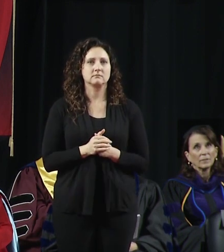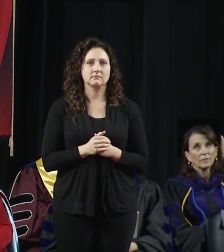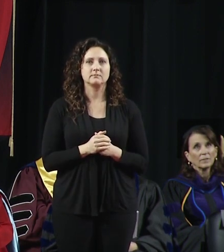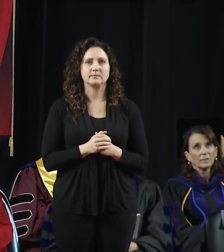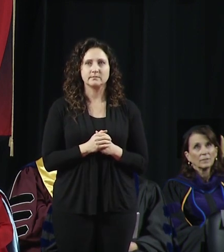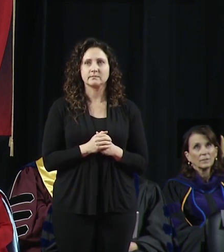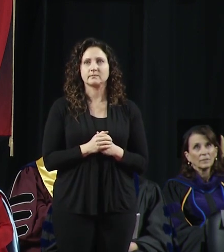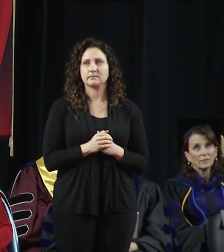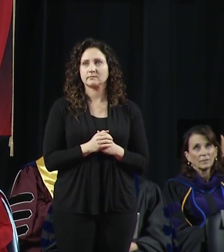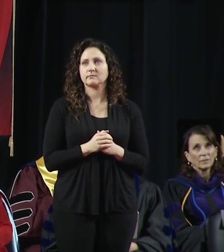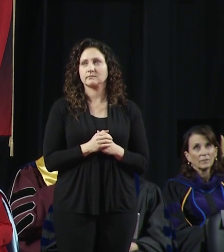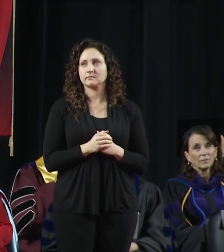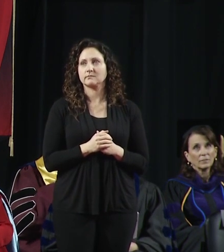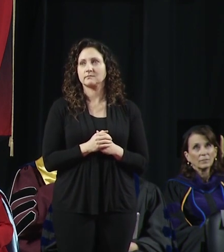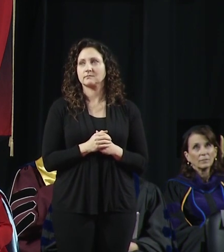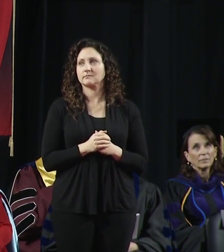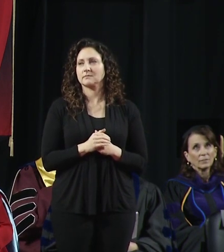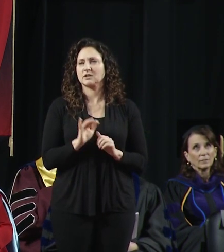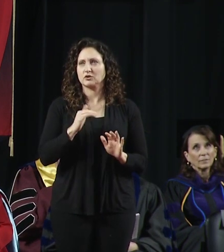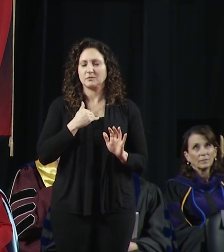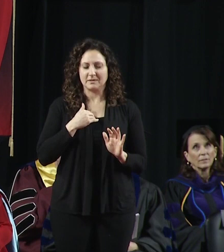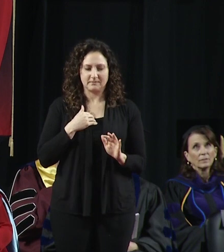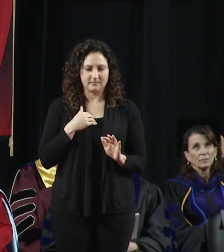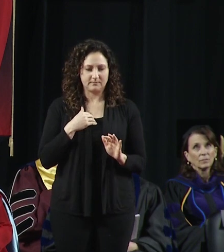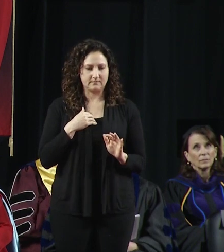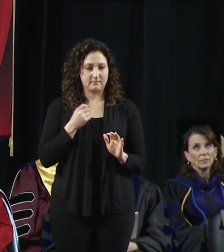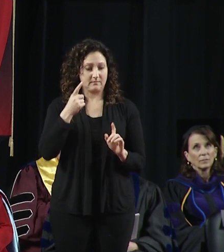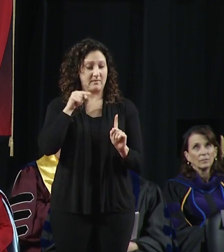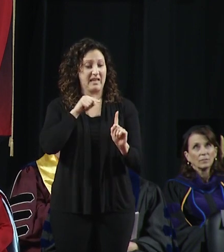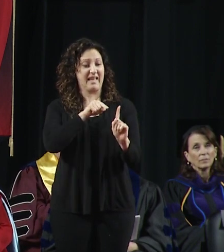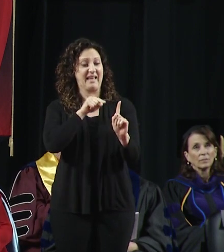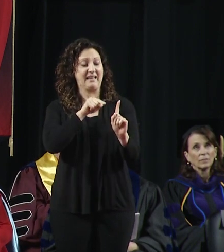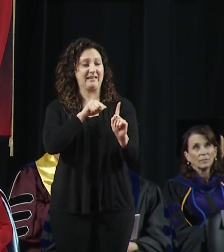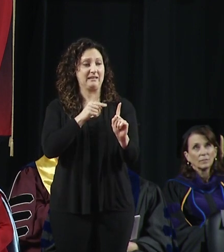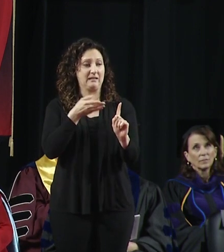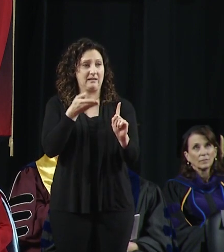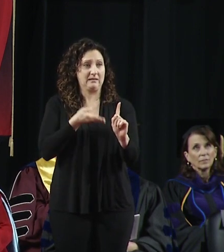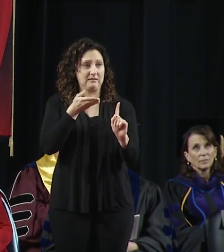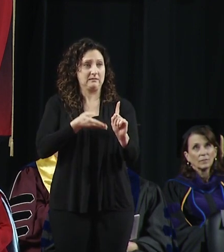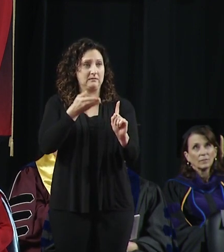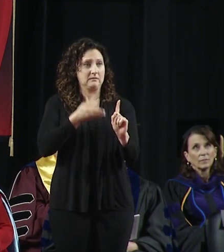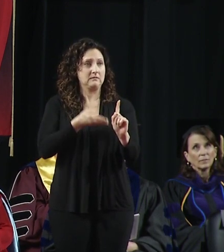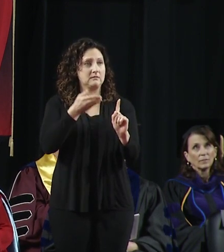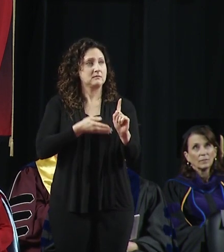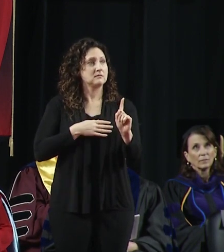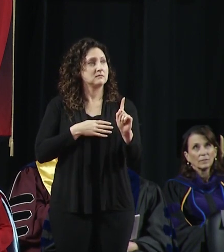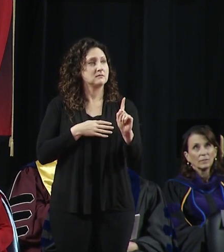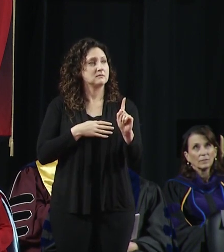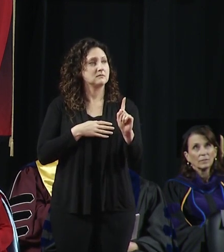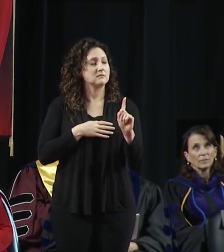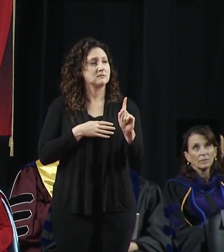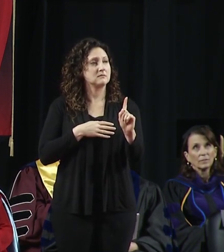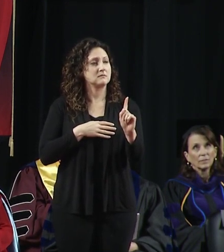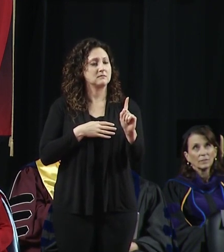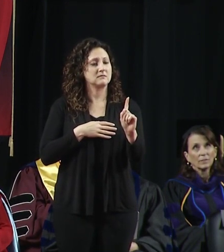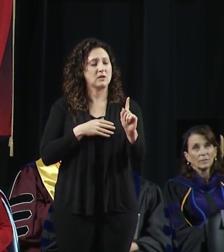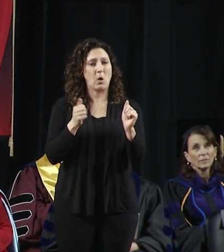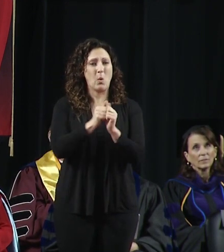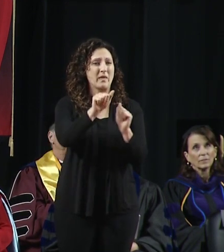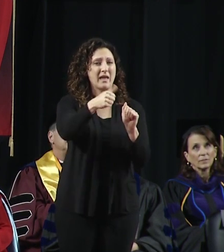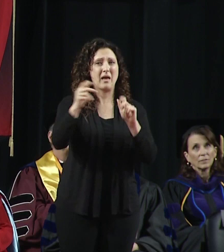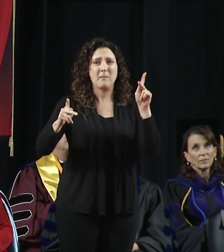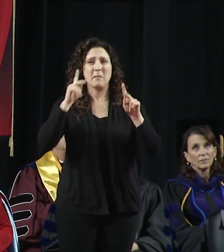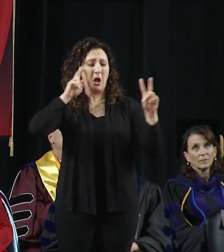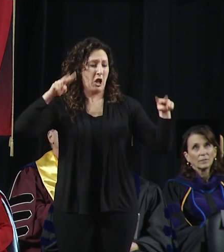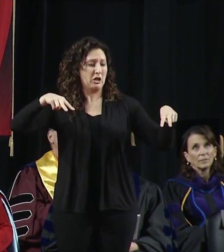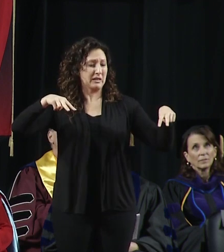So that his place shall never be with those cold and timid souls